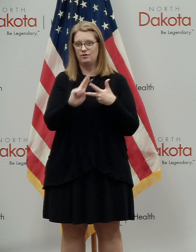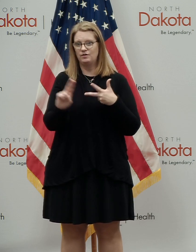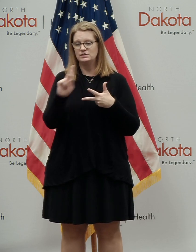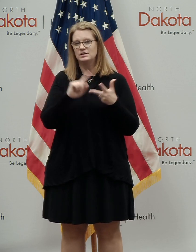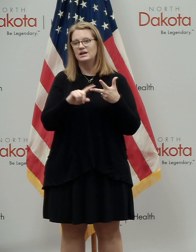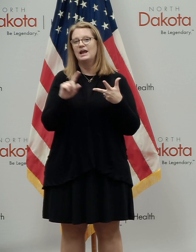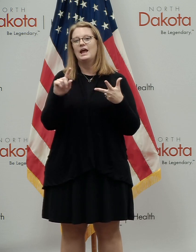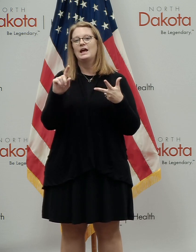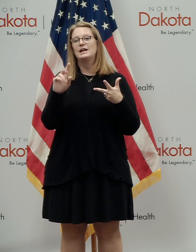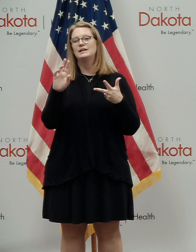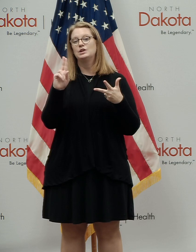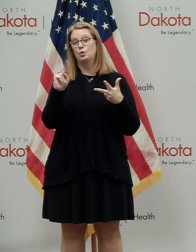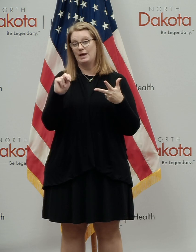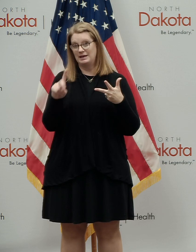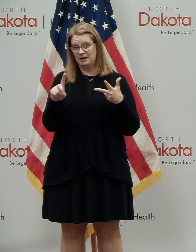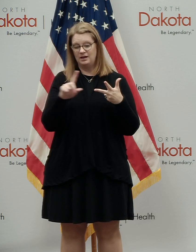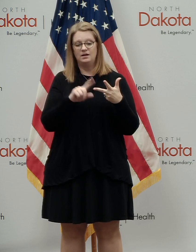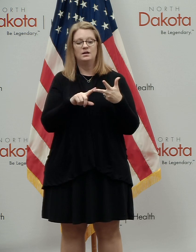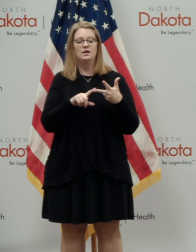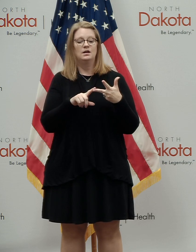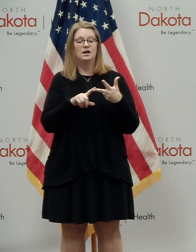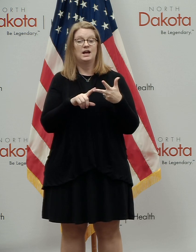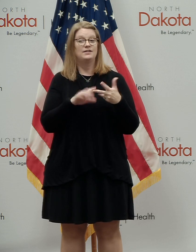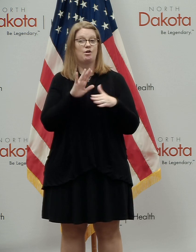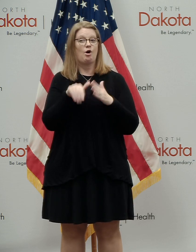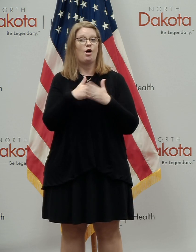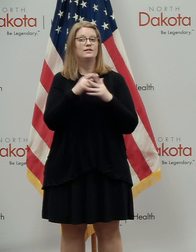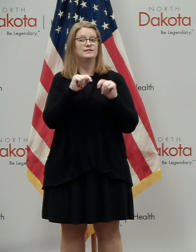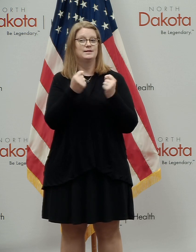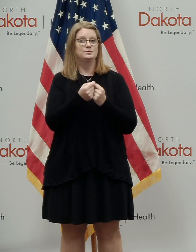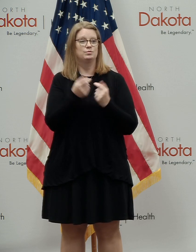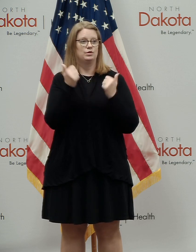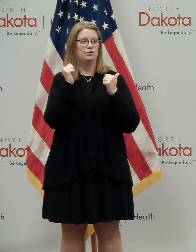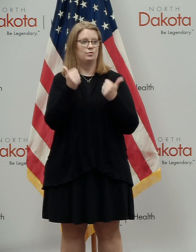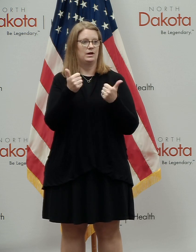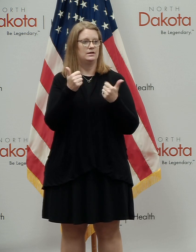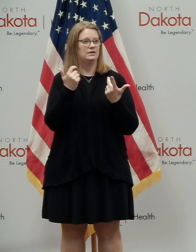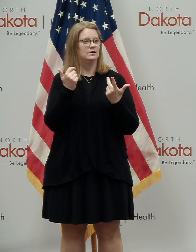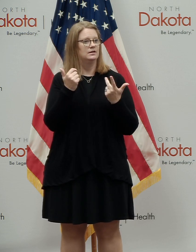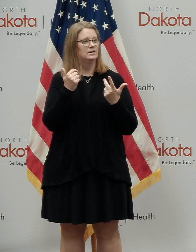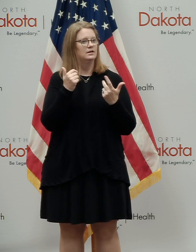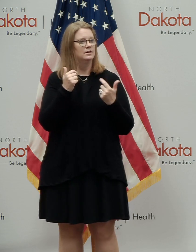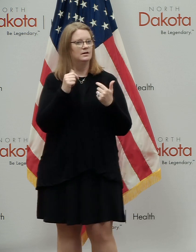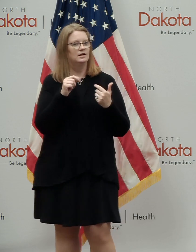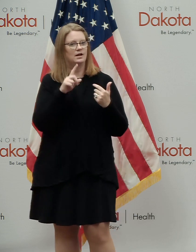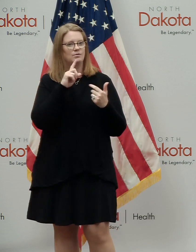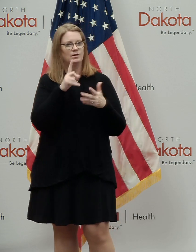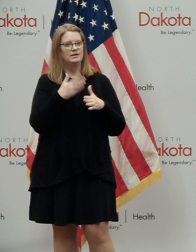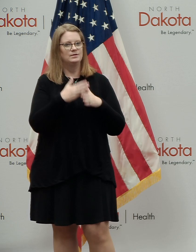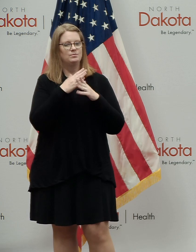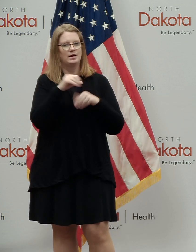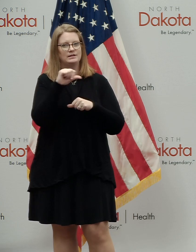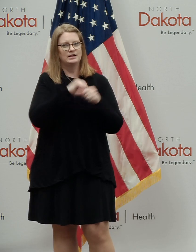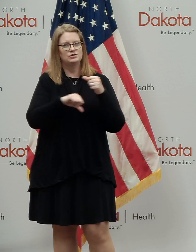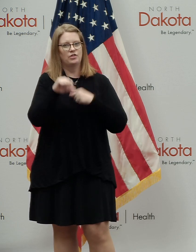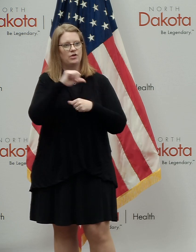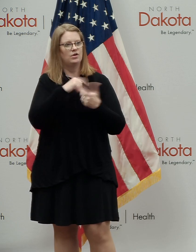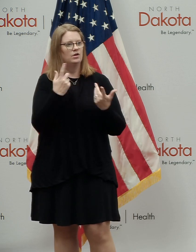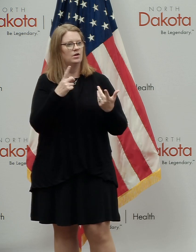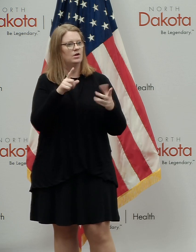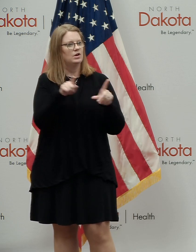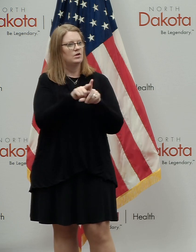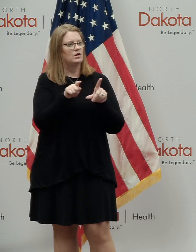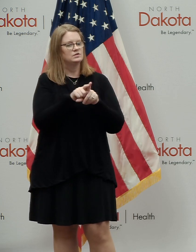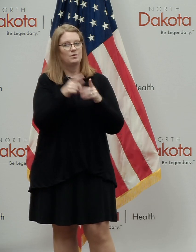Dakota. All the teams submitted great videos highlighting simple and effective ways to protect each other. And I want to